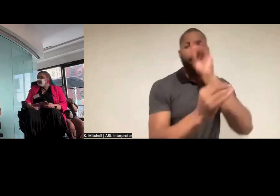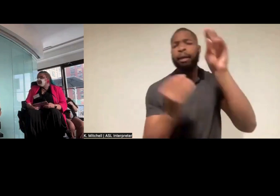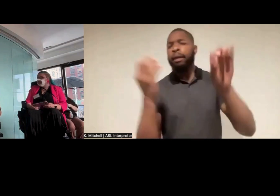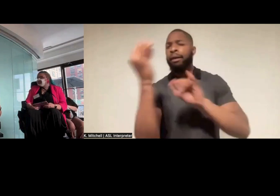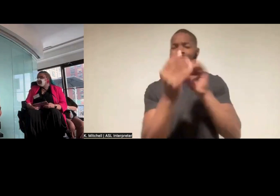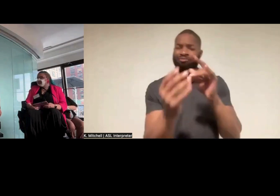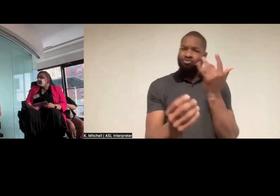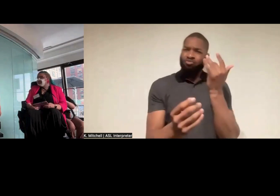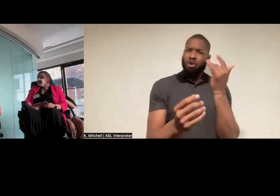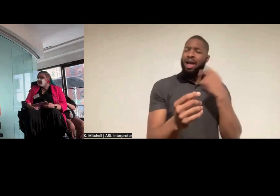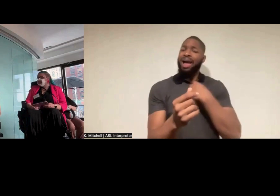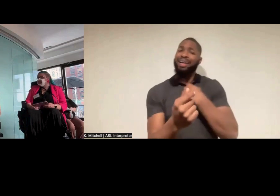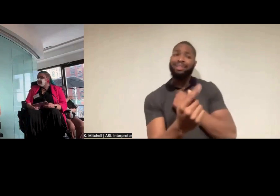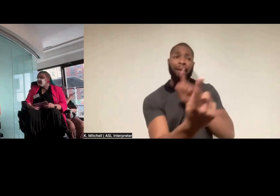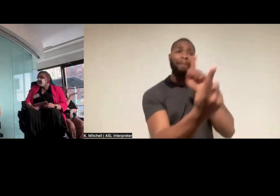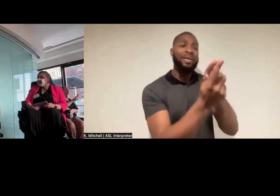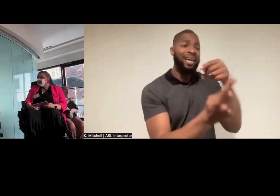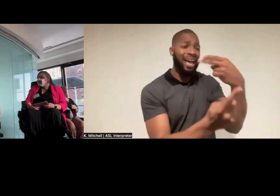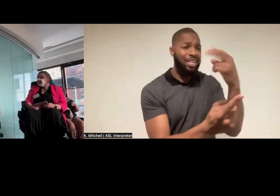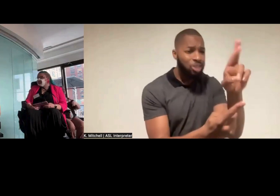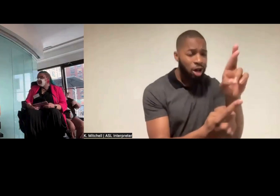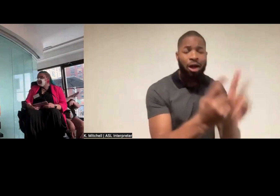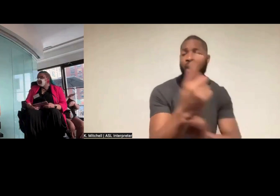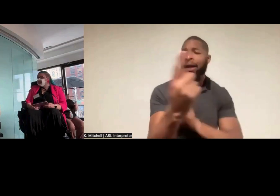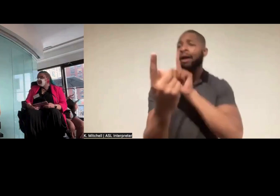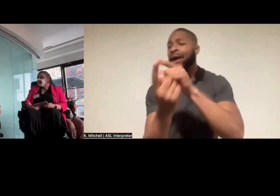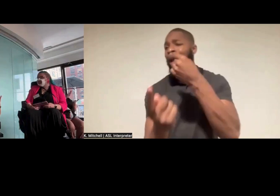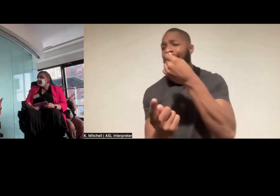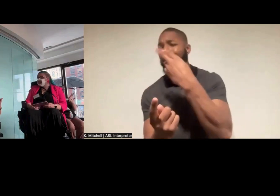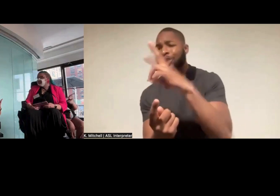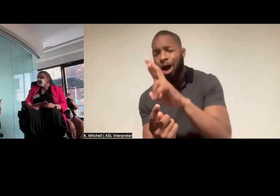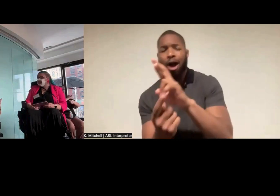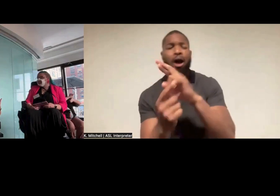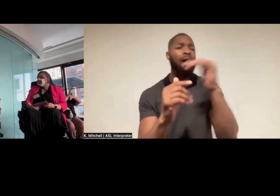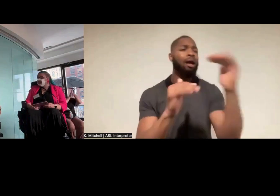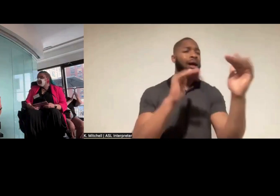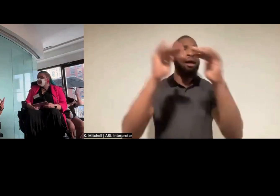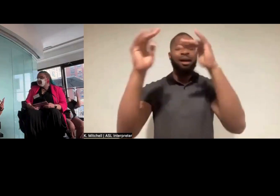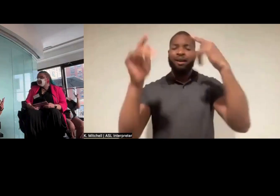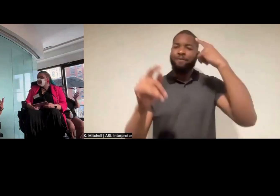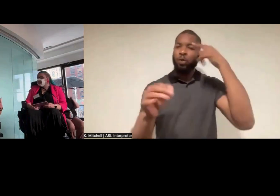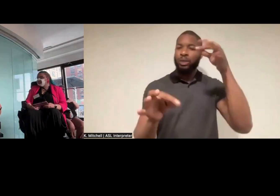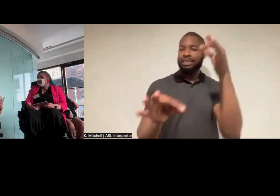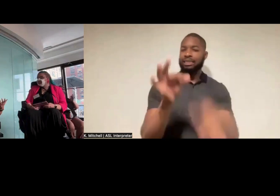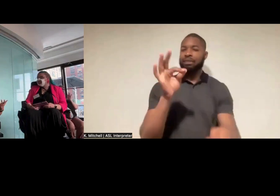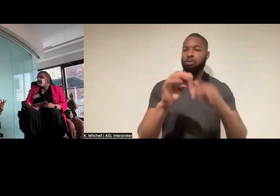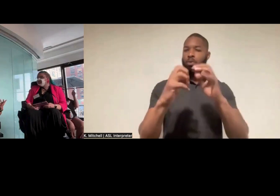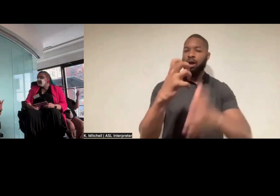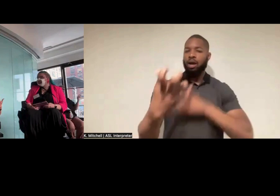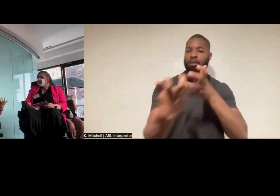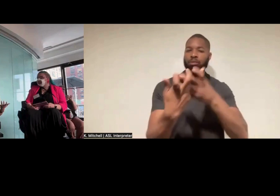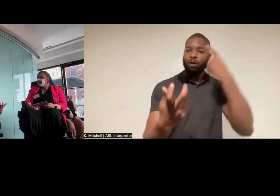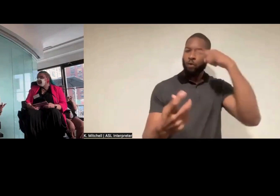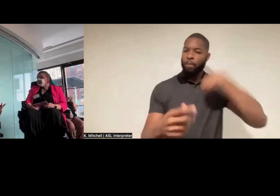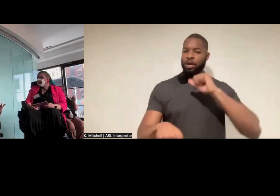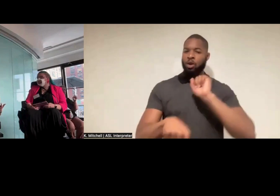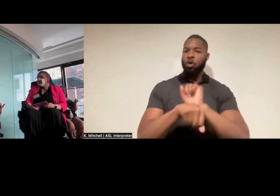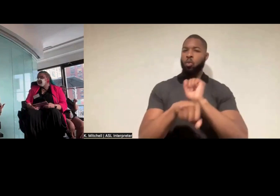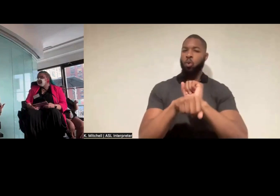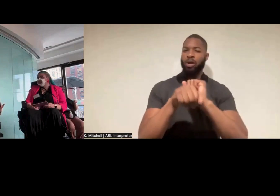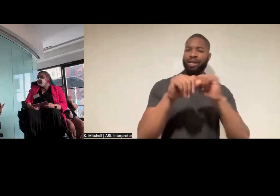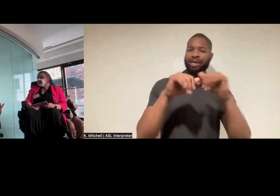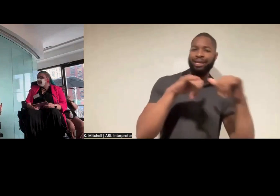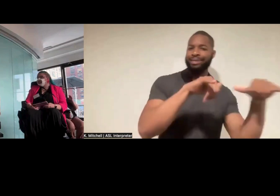this person's HR room, submitting this medical paperwork just to get a simple accommodation so you can work on equal ground as other persons